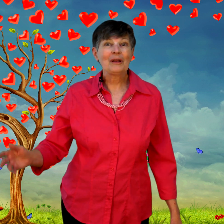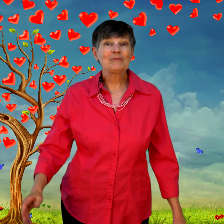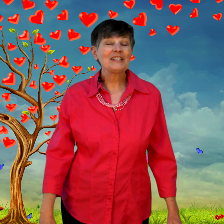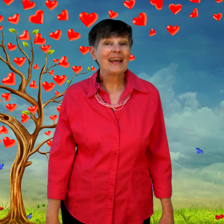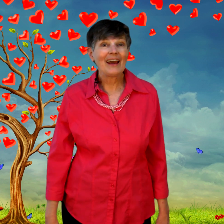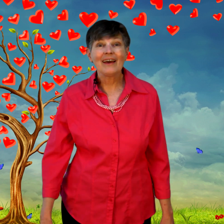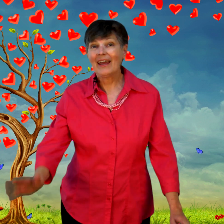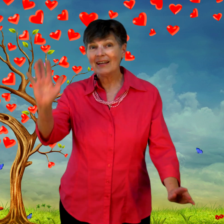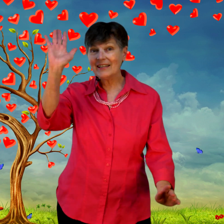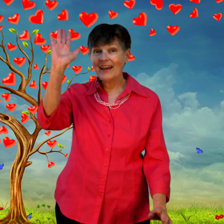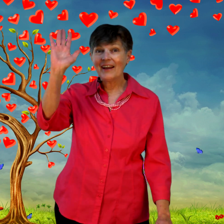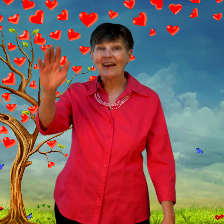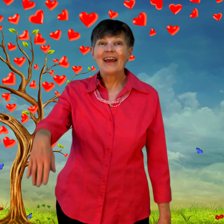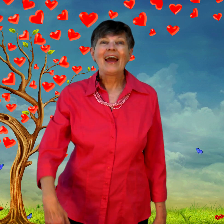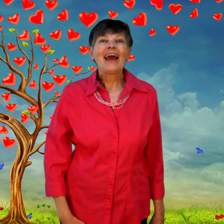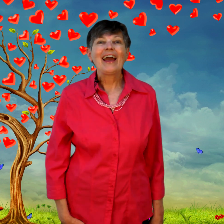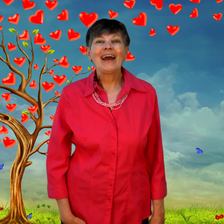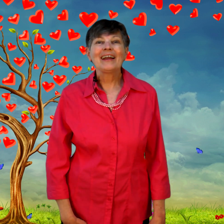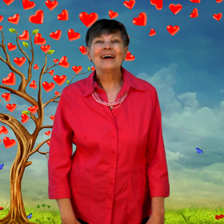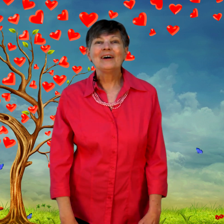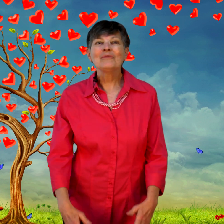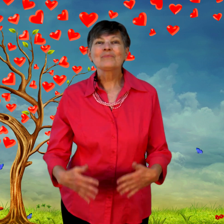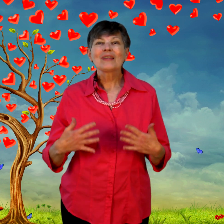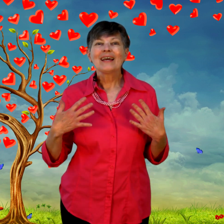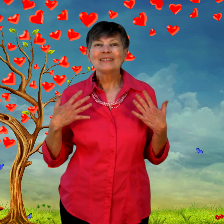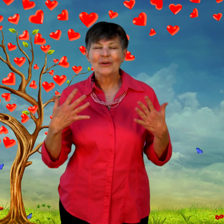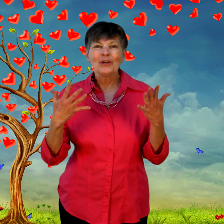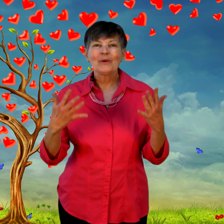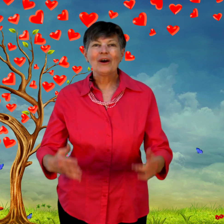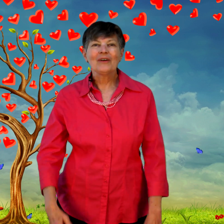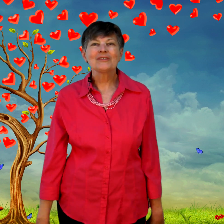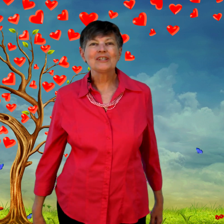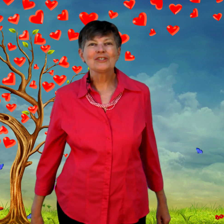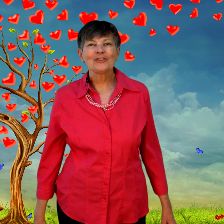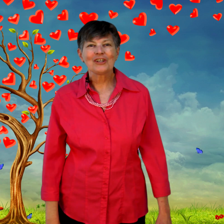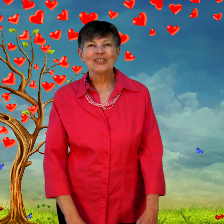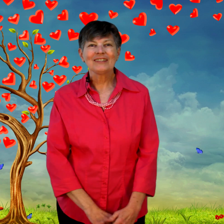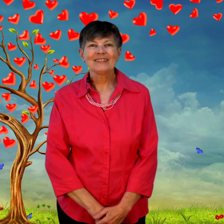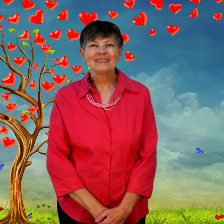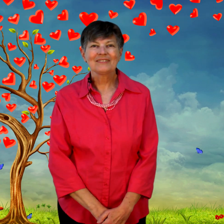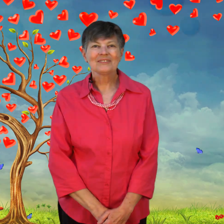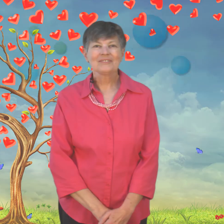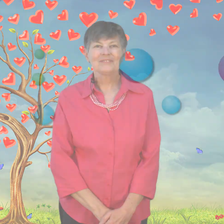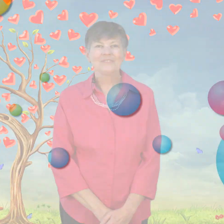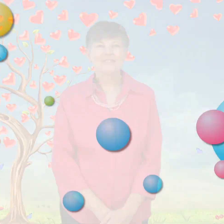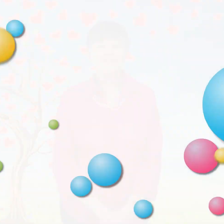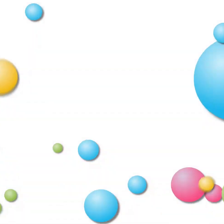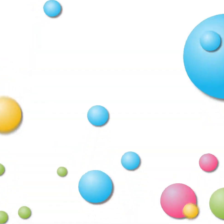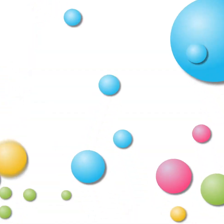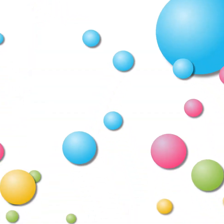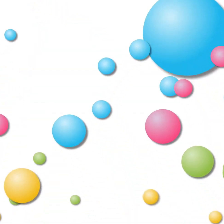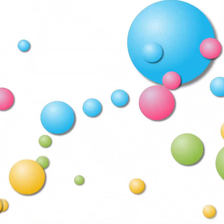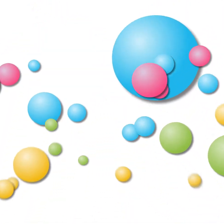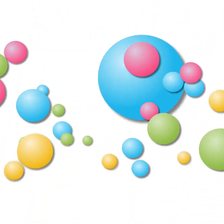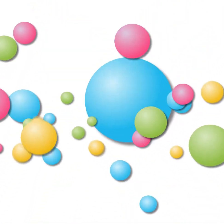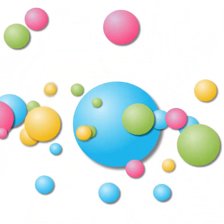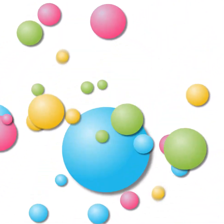name's Deanna. Hey, Deanna. And so here we go. Here's the instruction. We play along, come on and